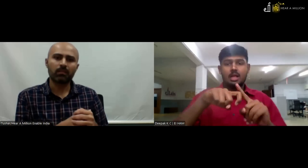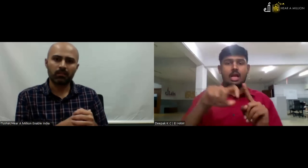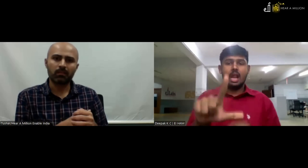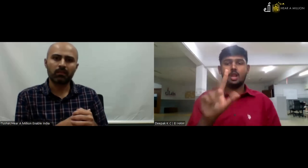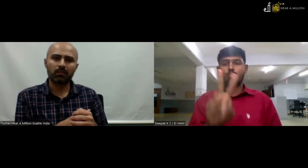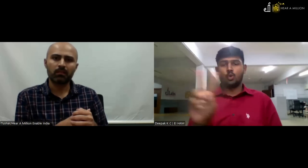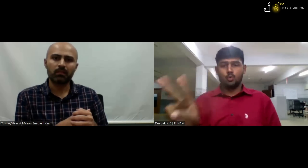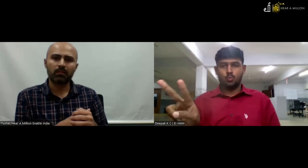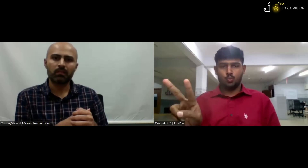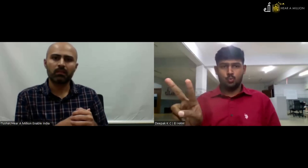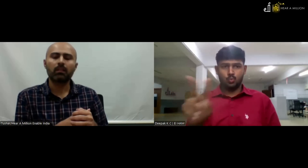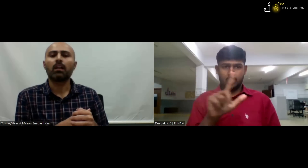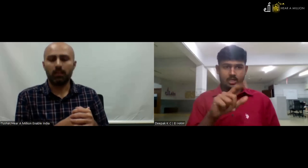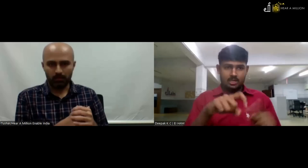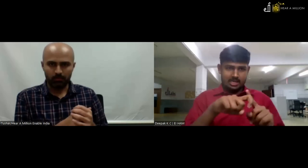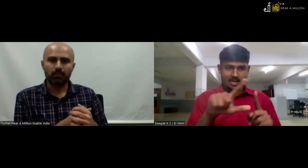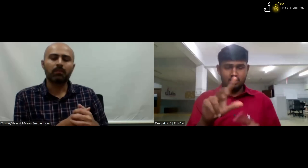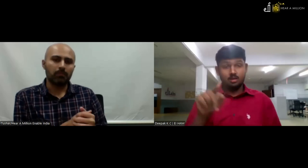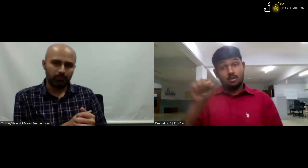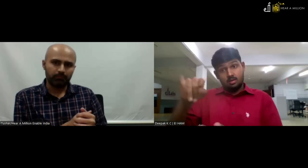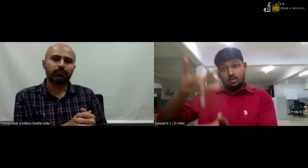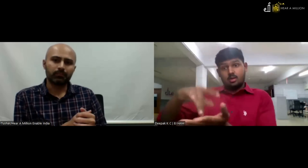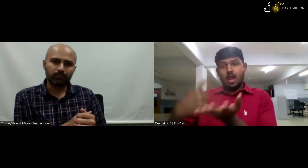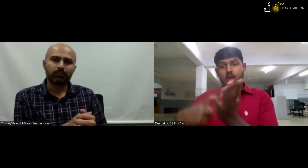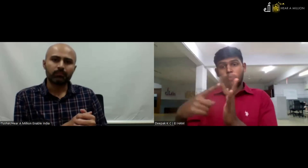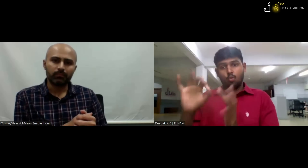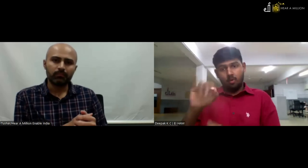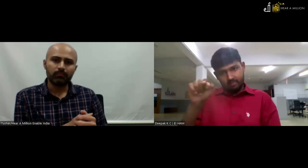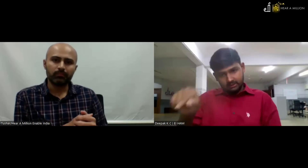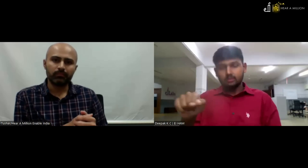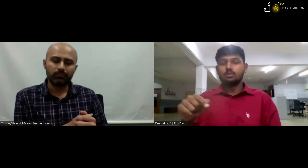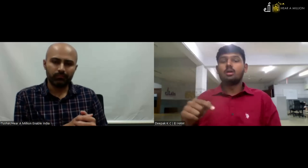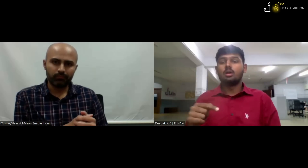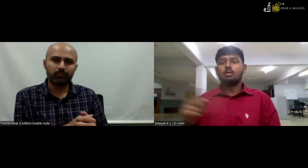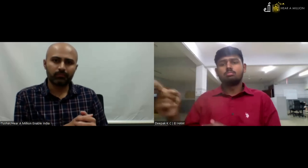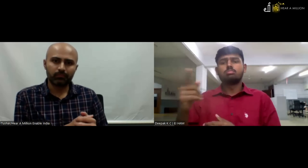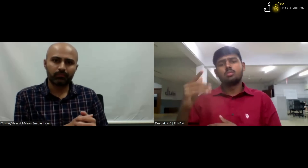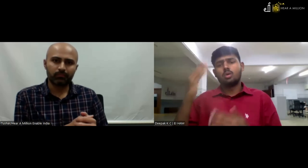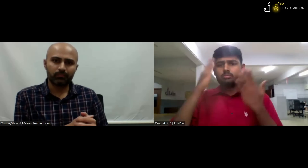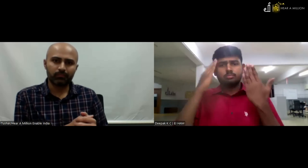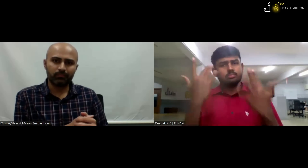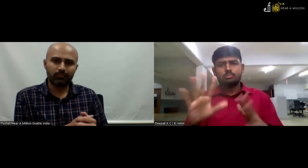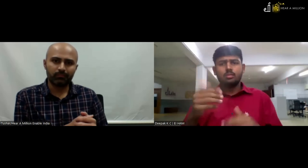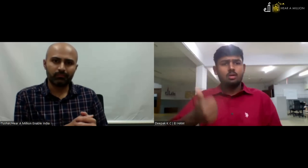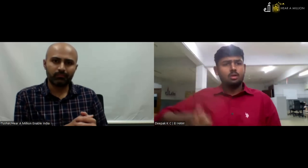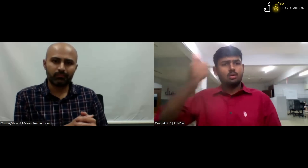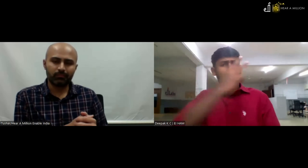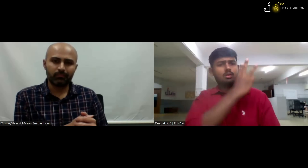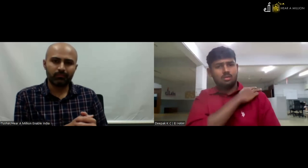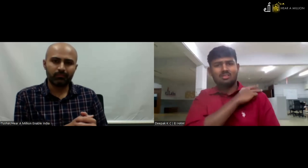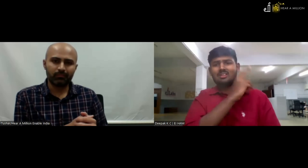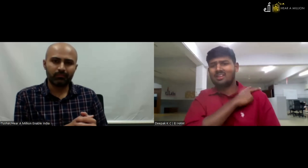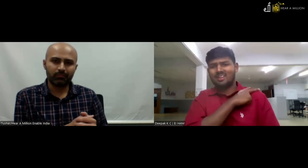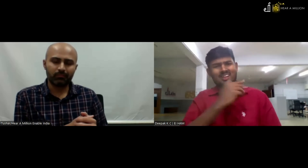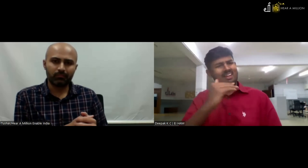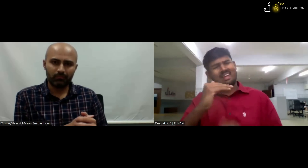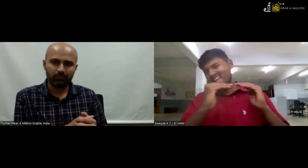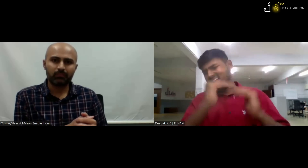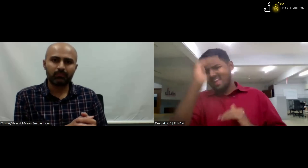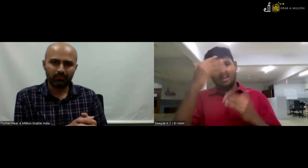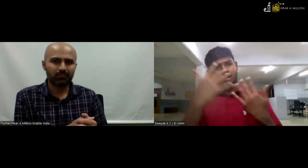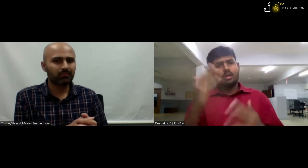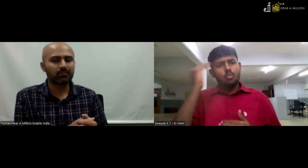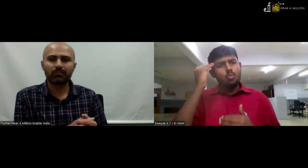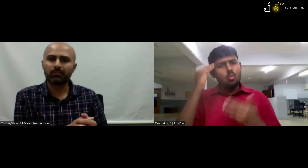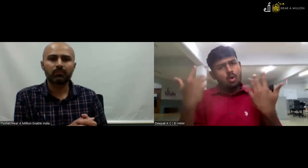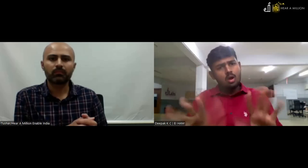Kazagottam, there's a place, and that region is called KL22. So if your car is KL22 number, you will have to go to that RTO.